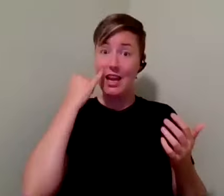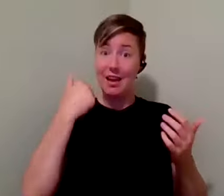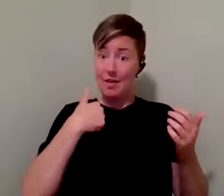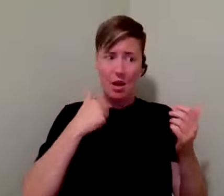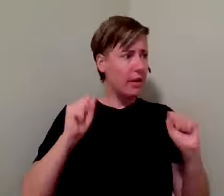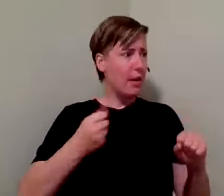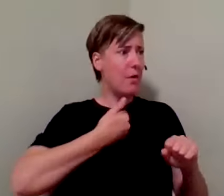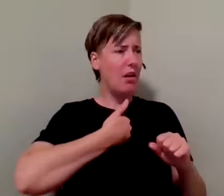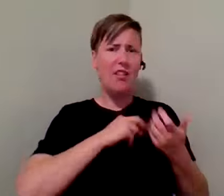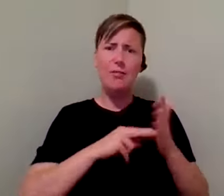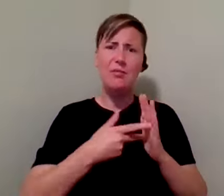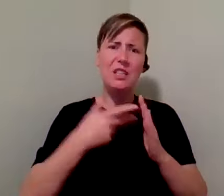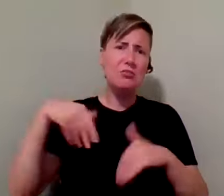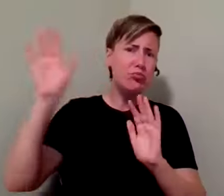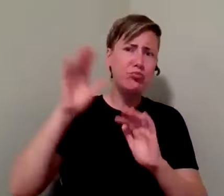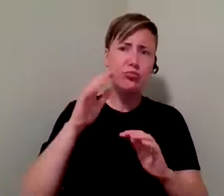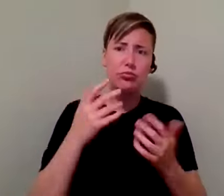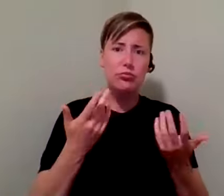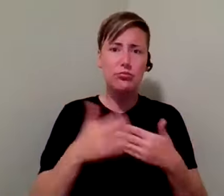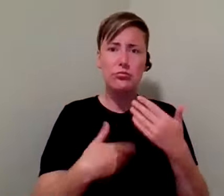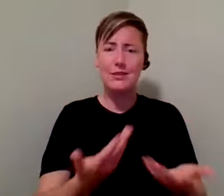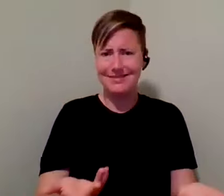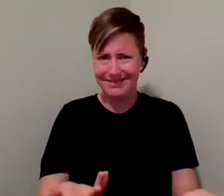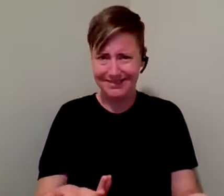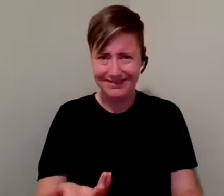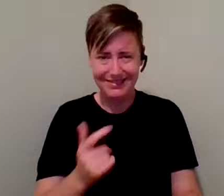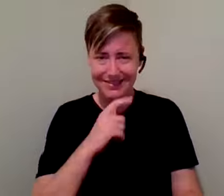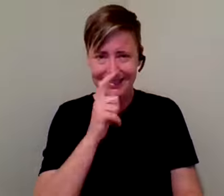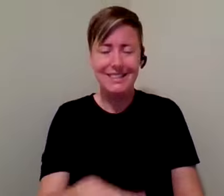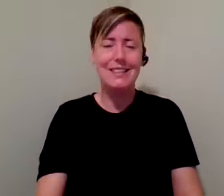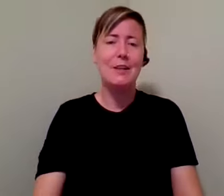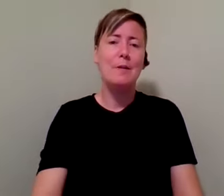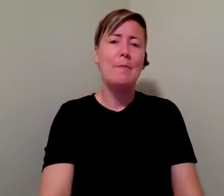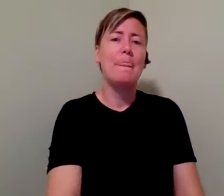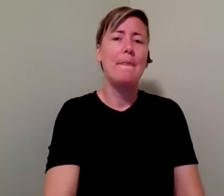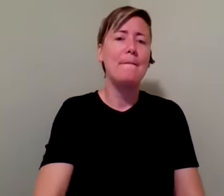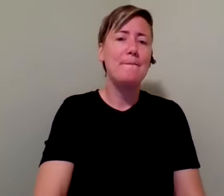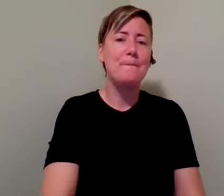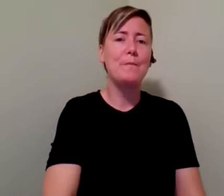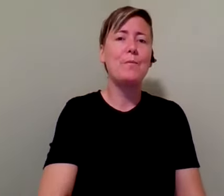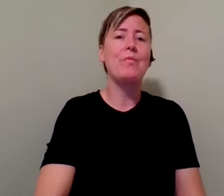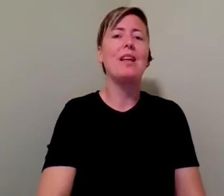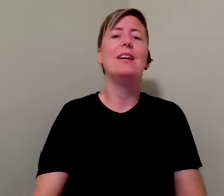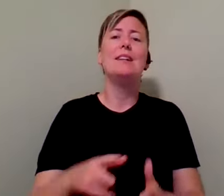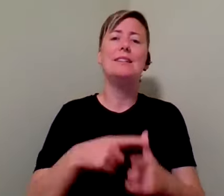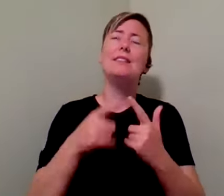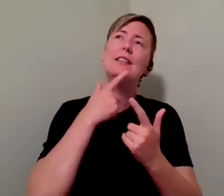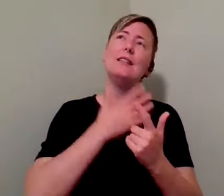And then I do a step 2 and I said, okay, God, please keep me sane today and, let me not make the usual